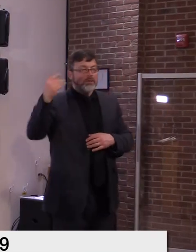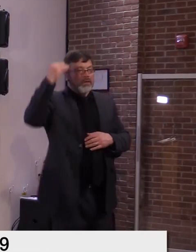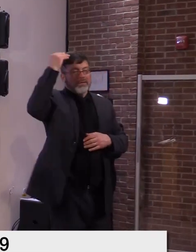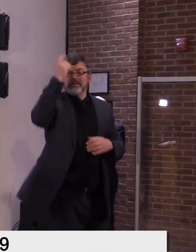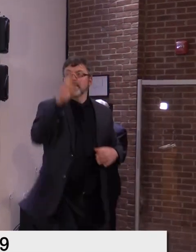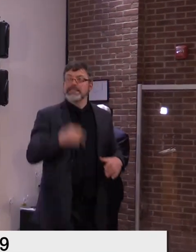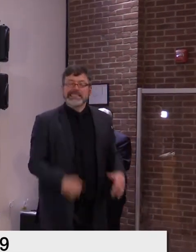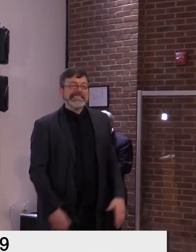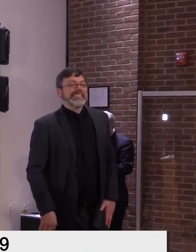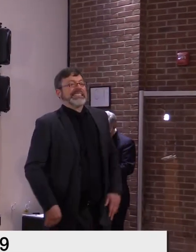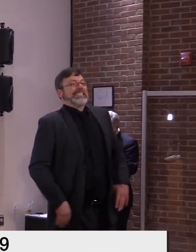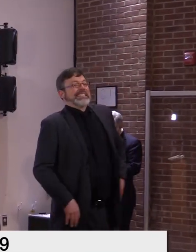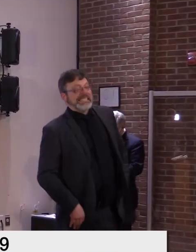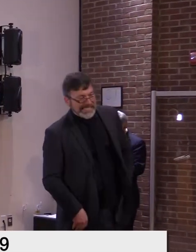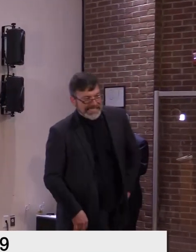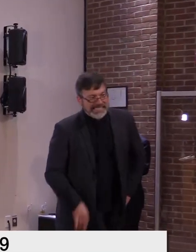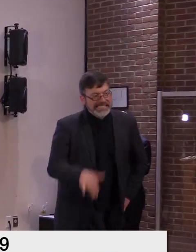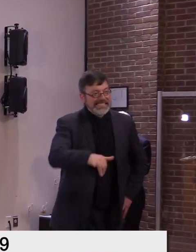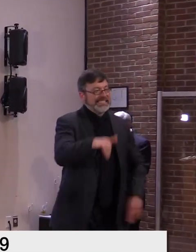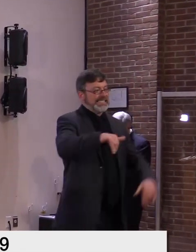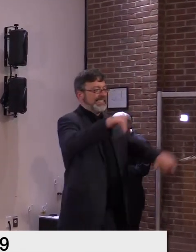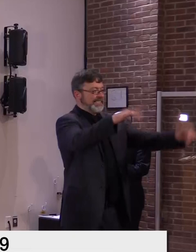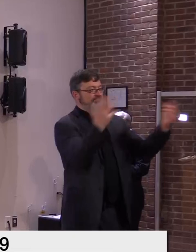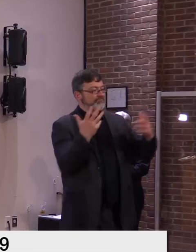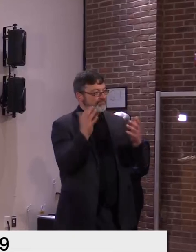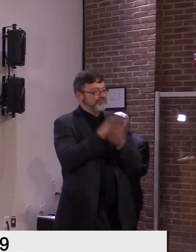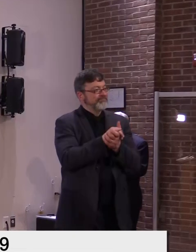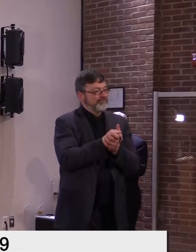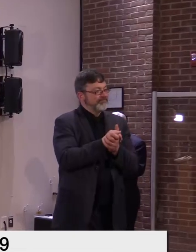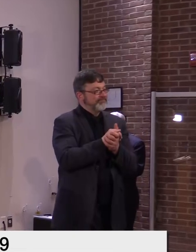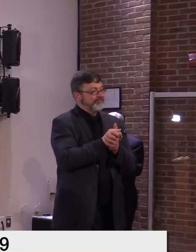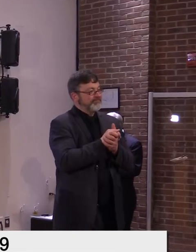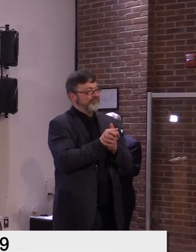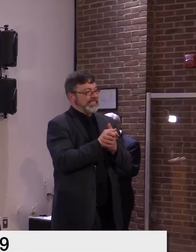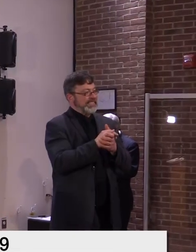So this is an unfolding art and science.